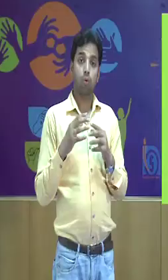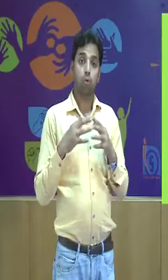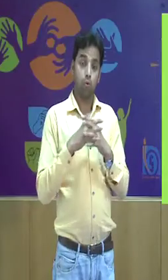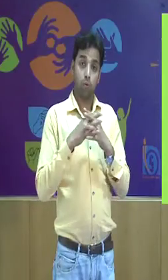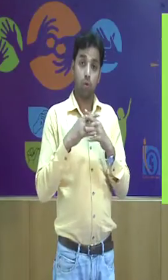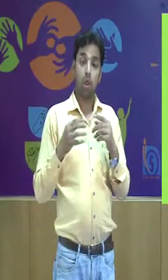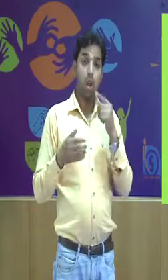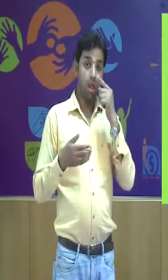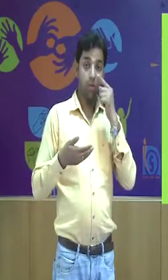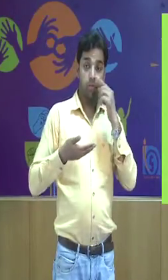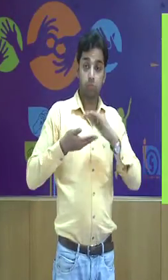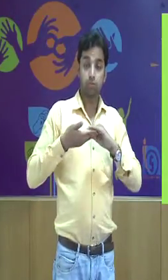passed